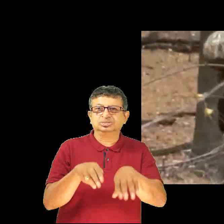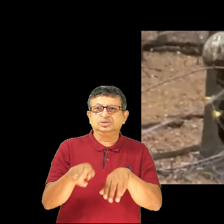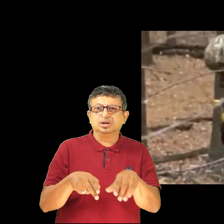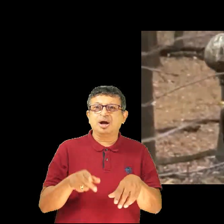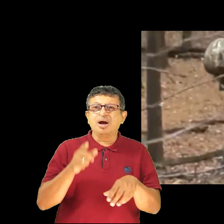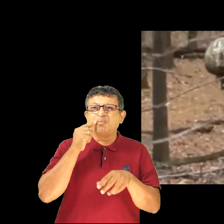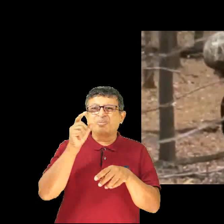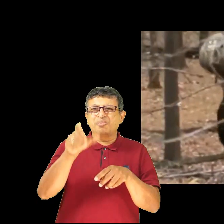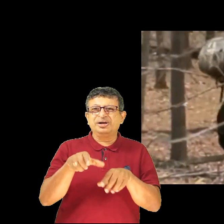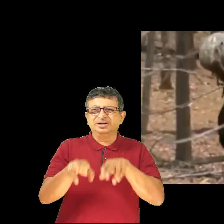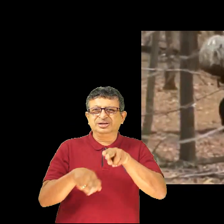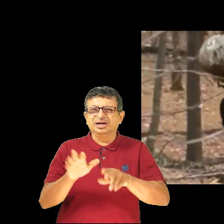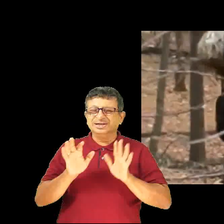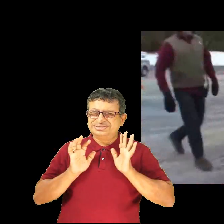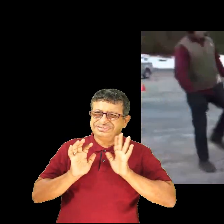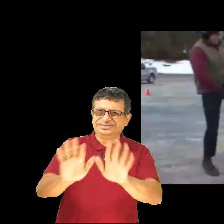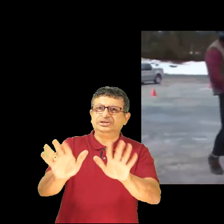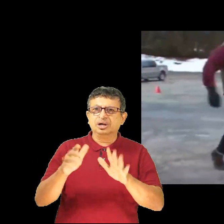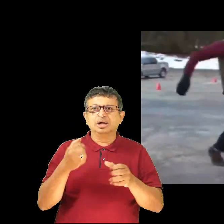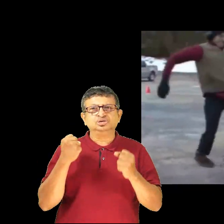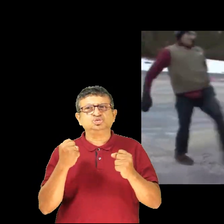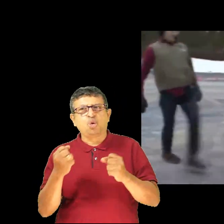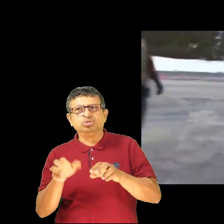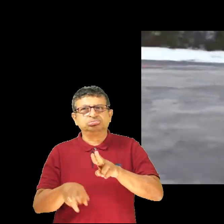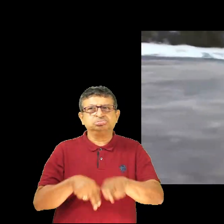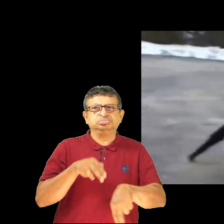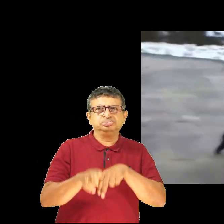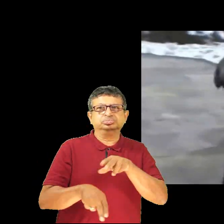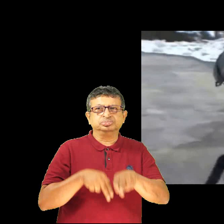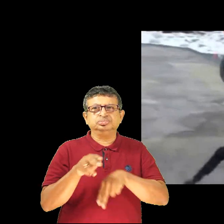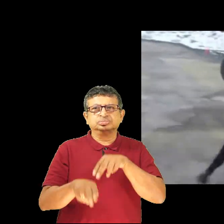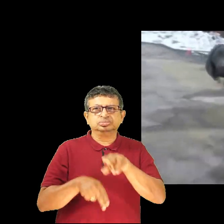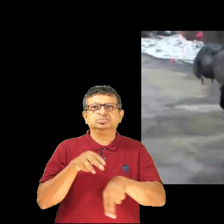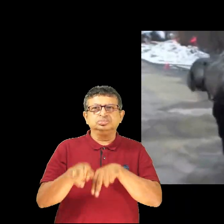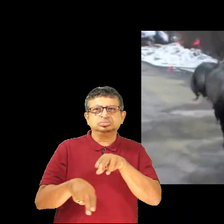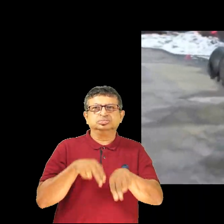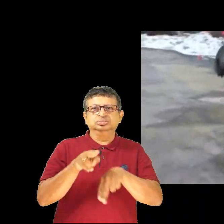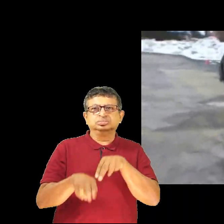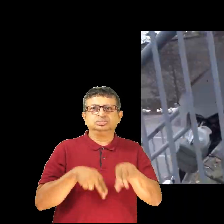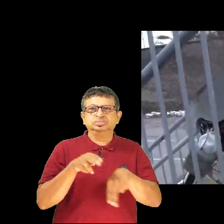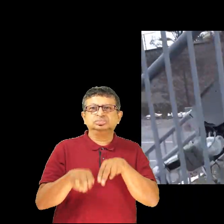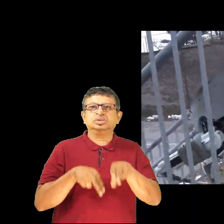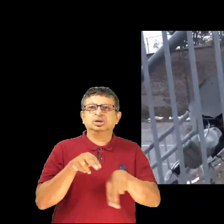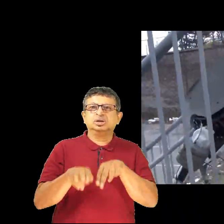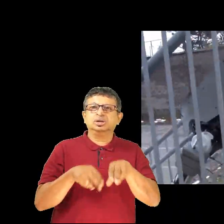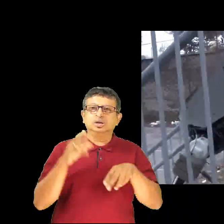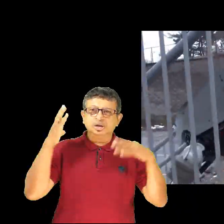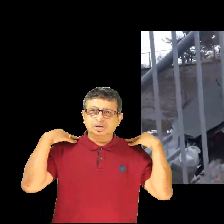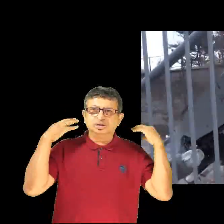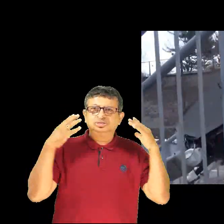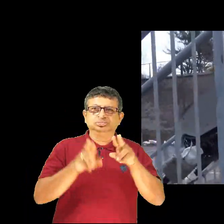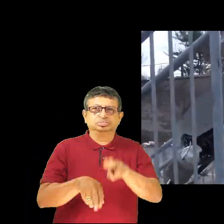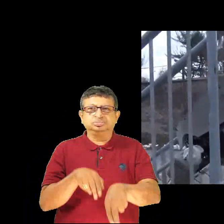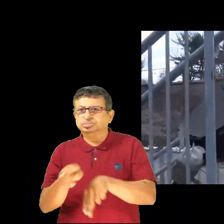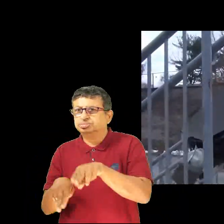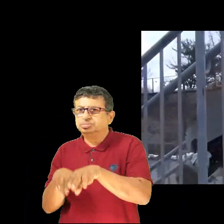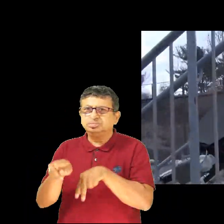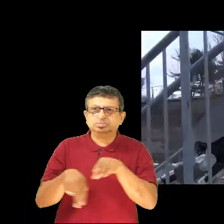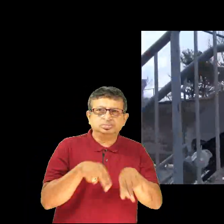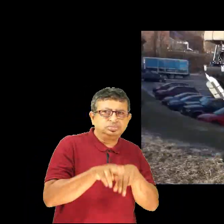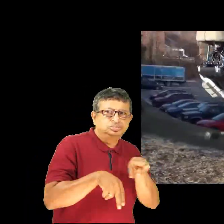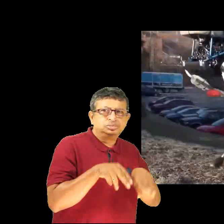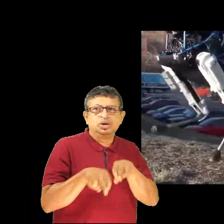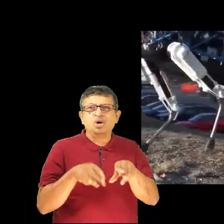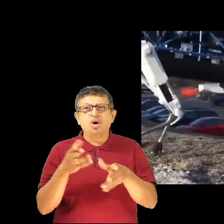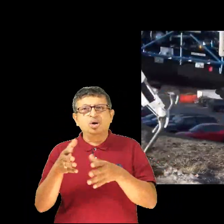company responsible for the creation of robots that make us feel like we're about to enter the Terminator era. They developed the Spot Mini, now called Spot, which is